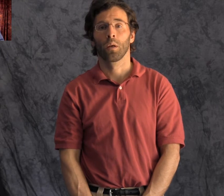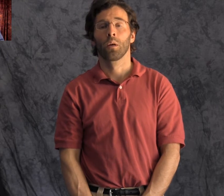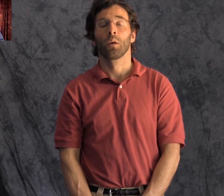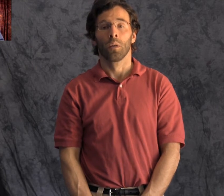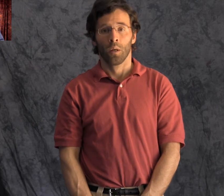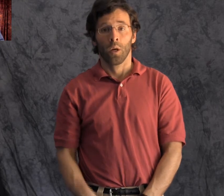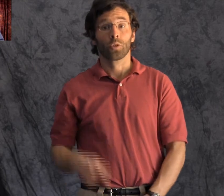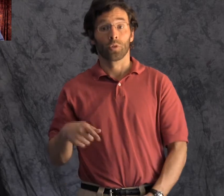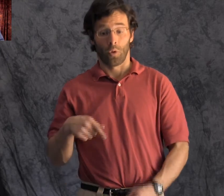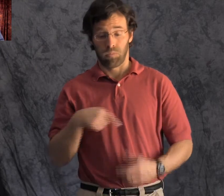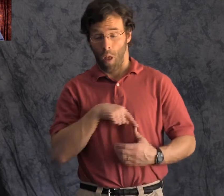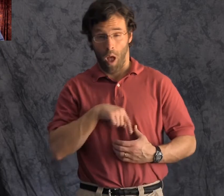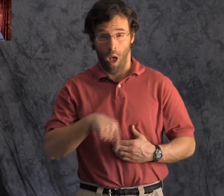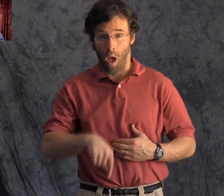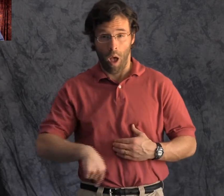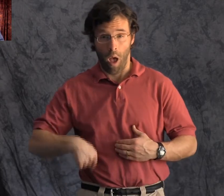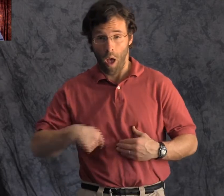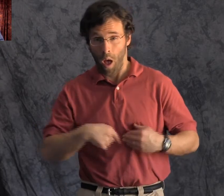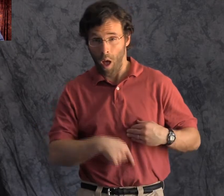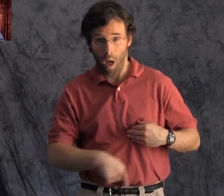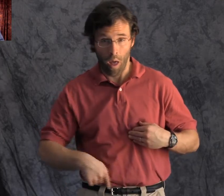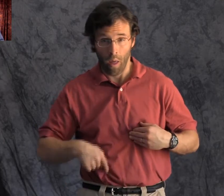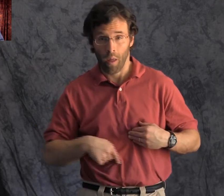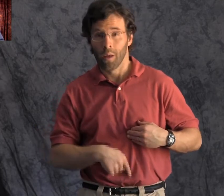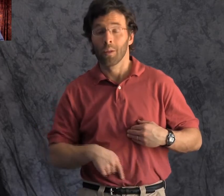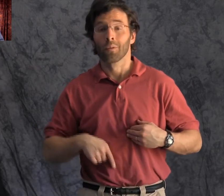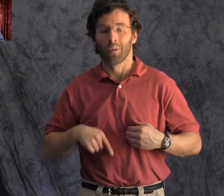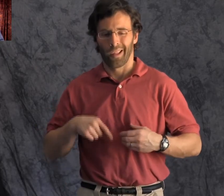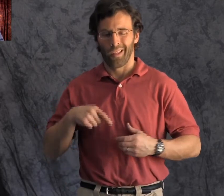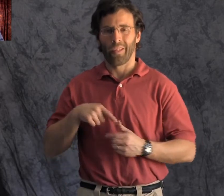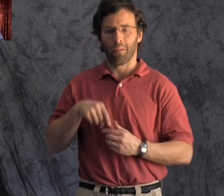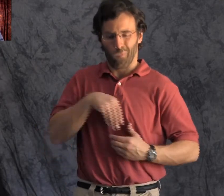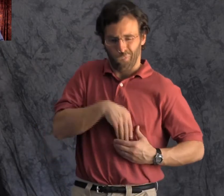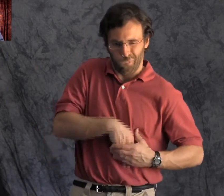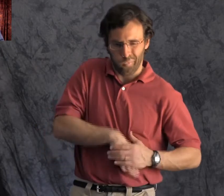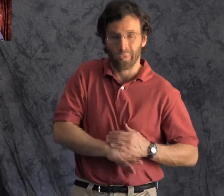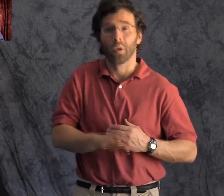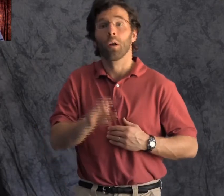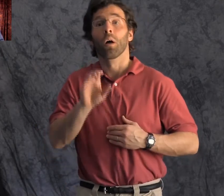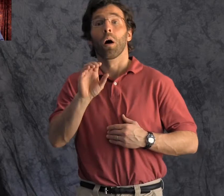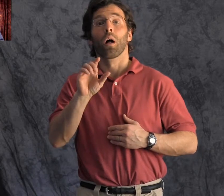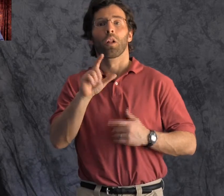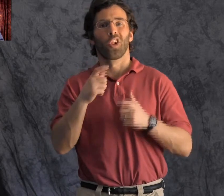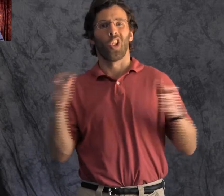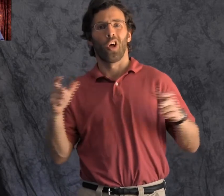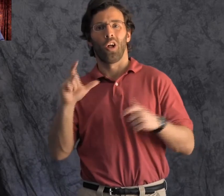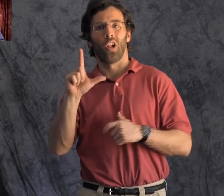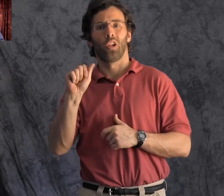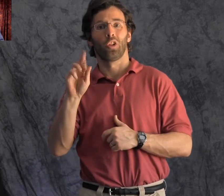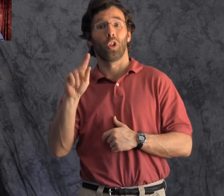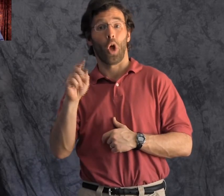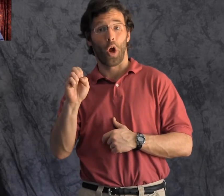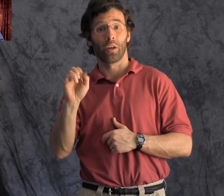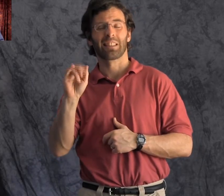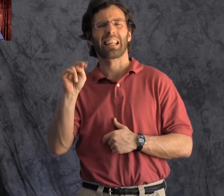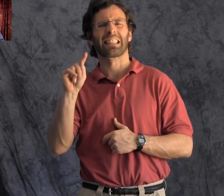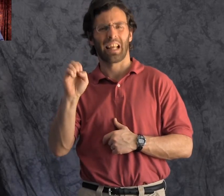intestines, even though there's still 5 or 6 feet of journey to take before the material leaves your body, we're primarily talking about